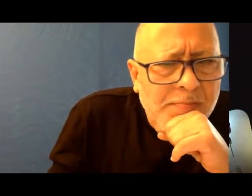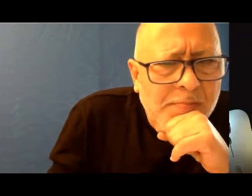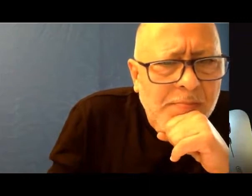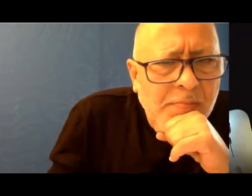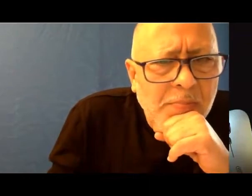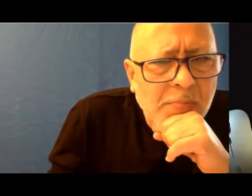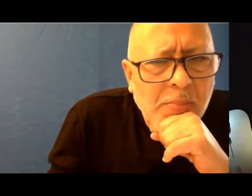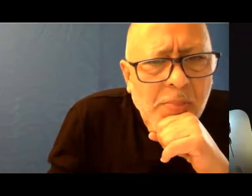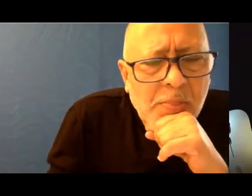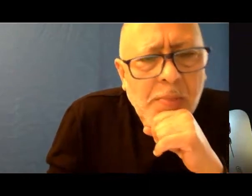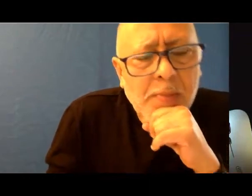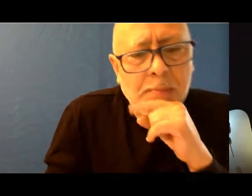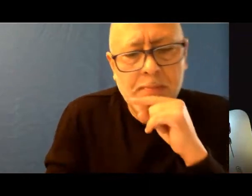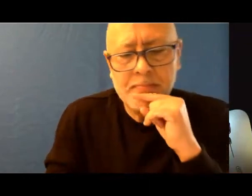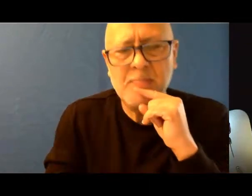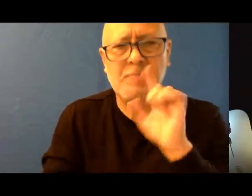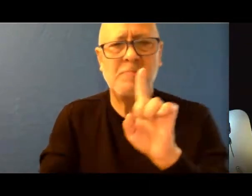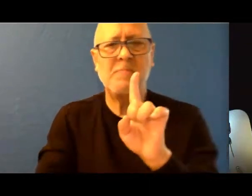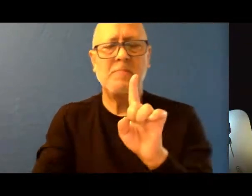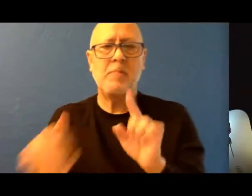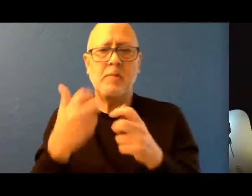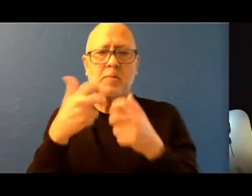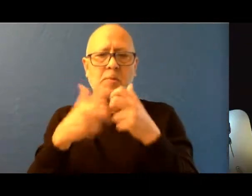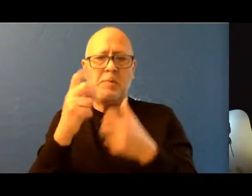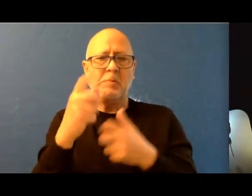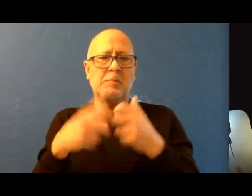not sure what's going on, technical